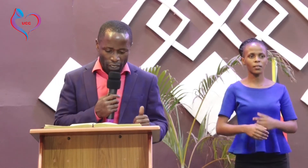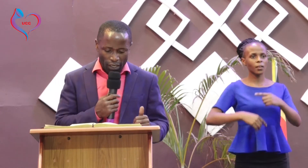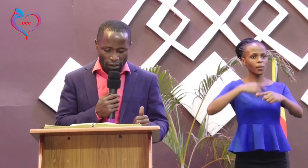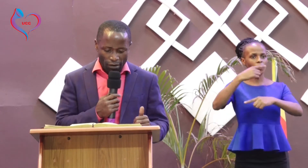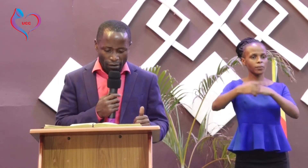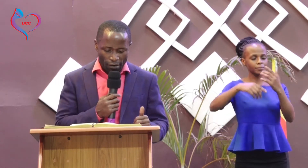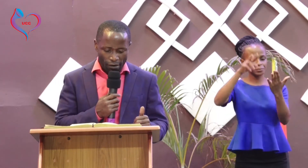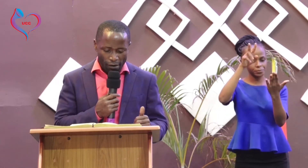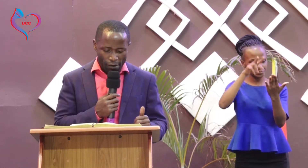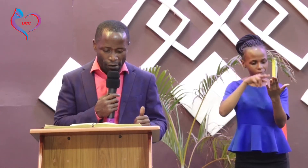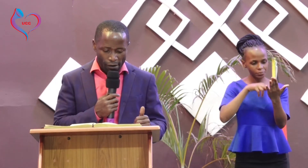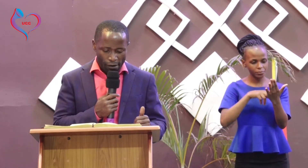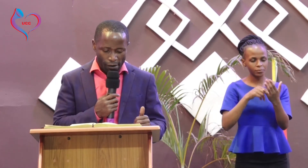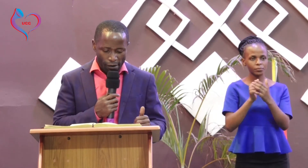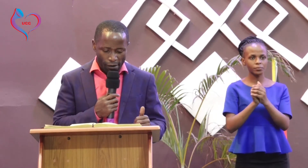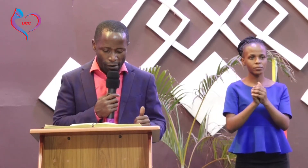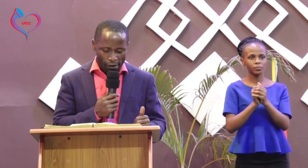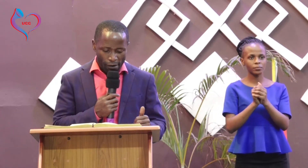Continue reading.